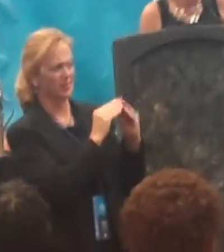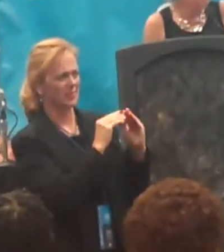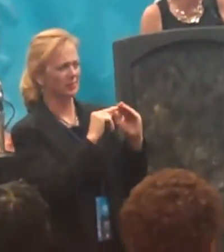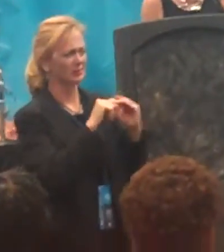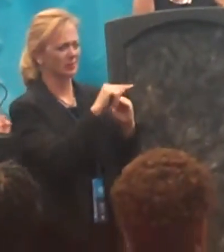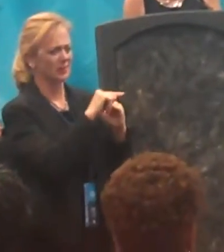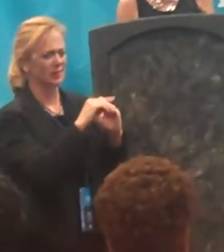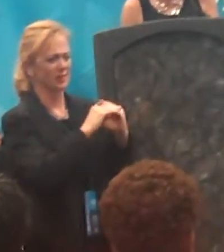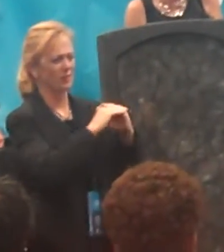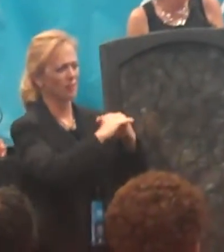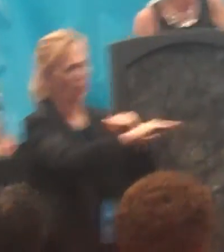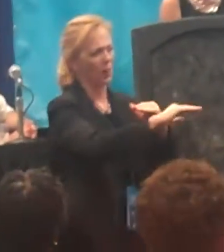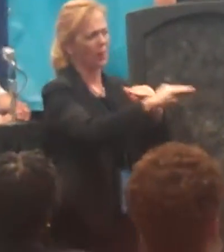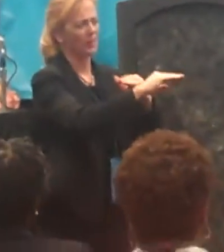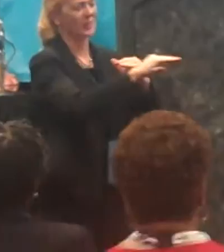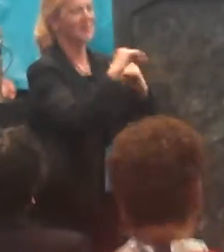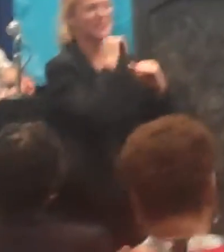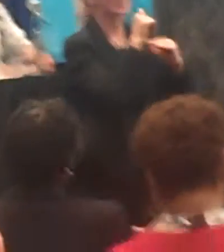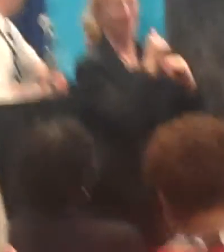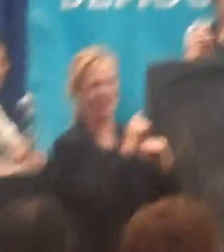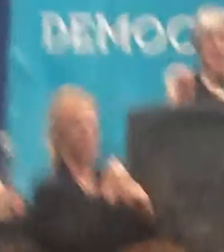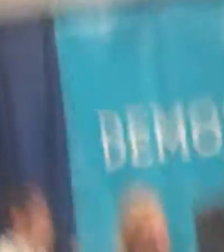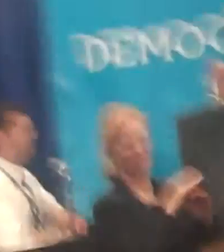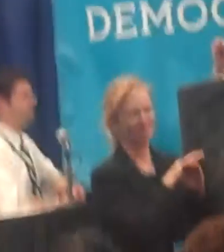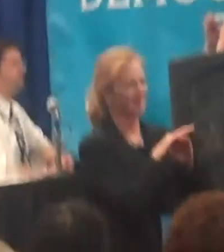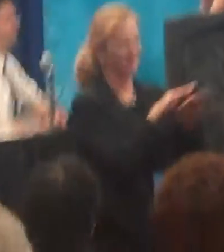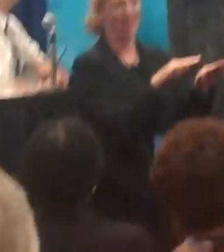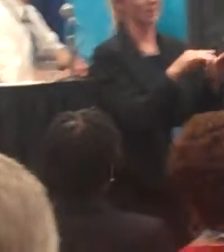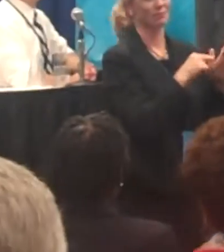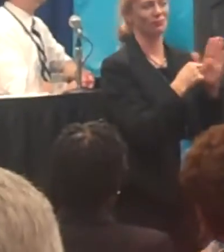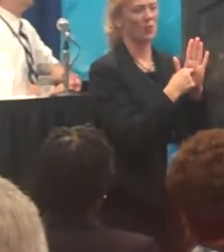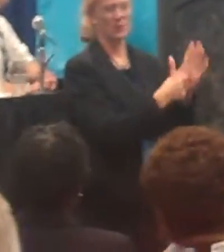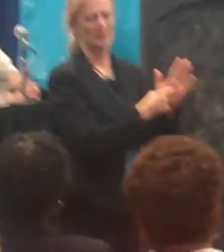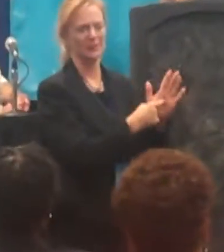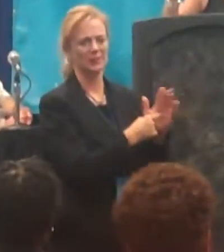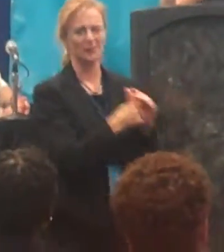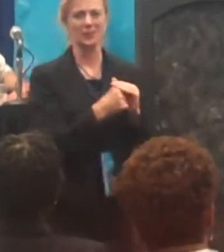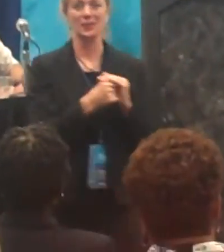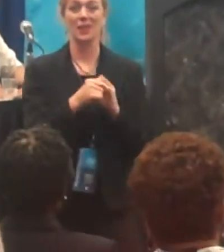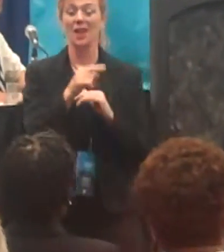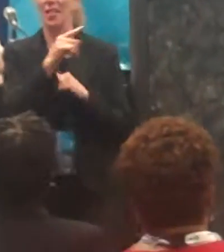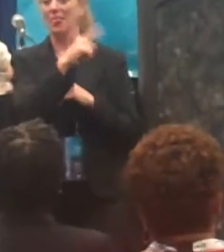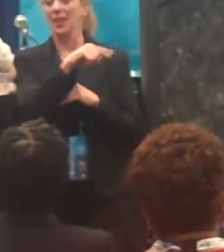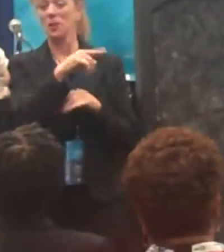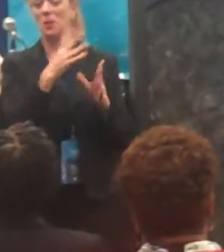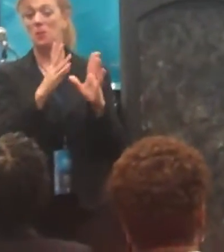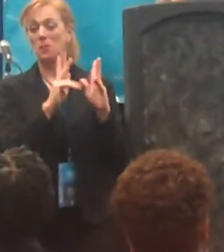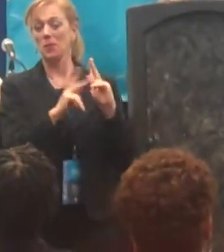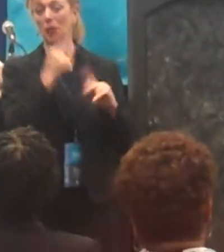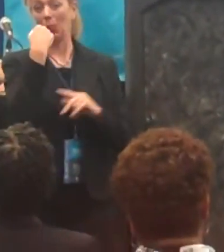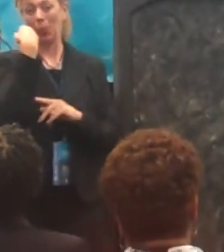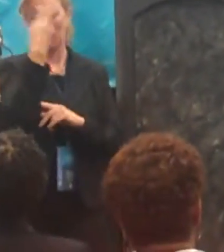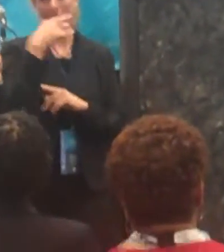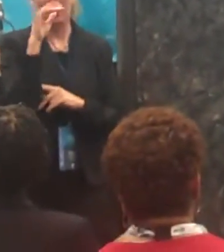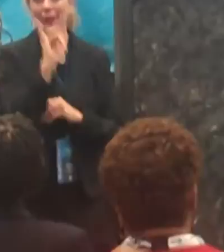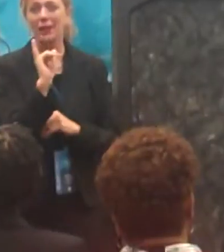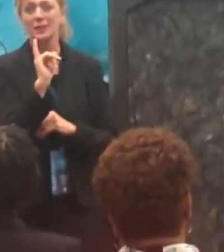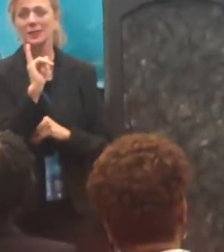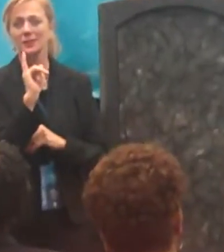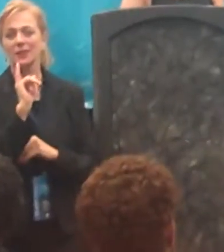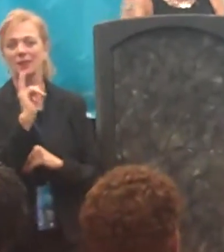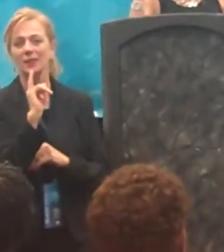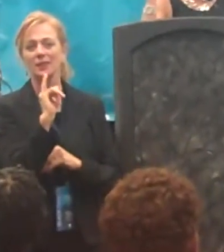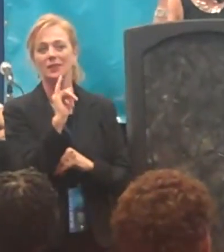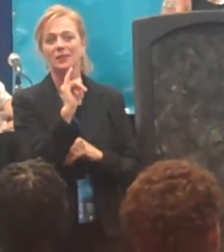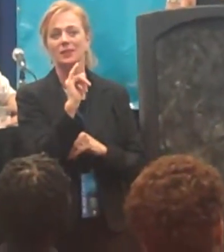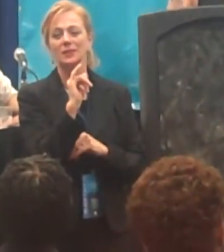convention, which doesn't. They may have had folks that look like all of us up